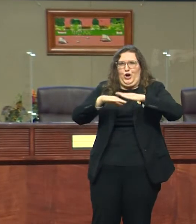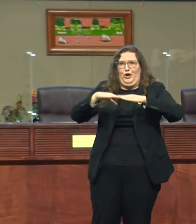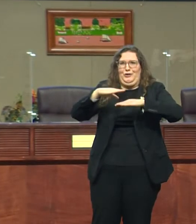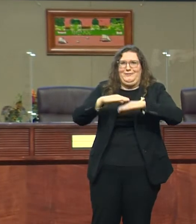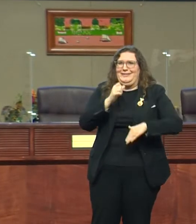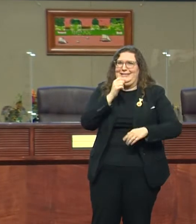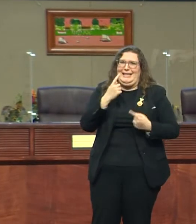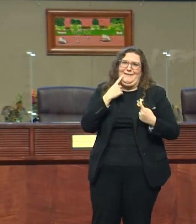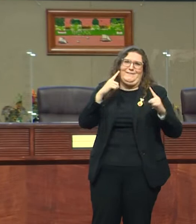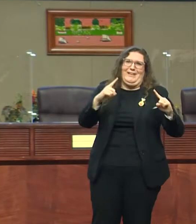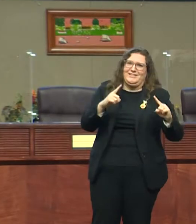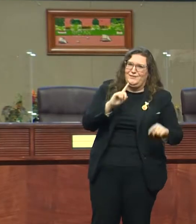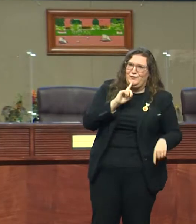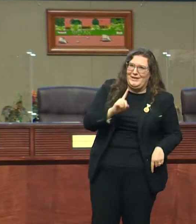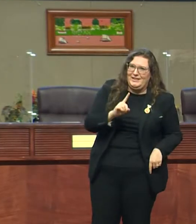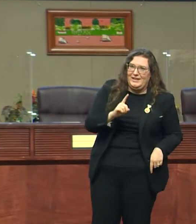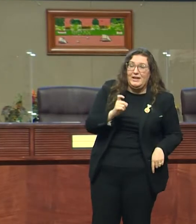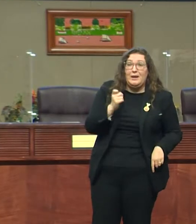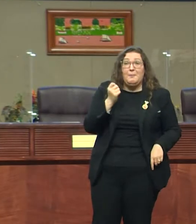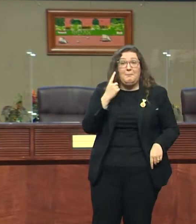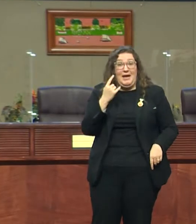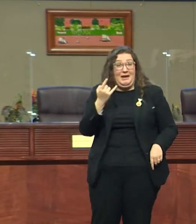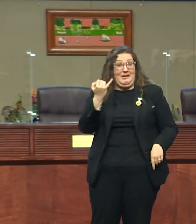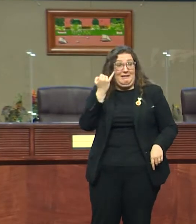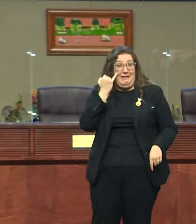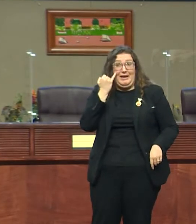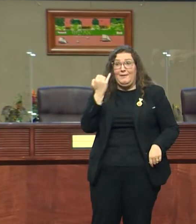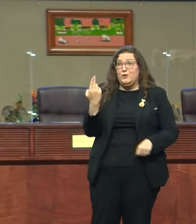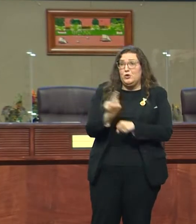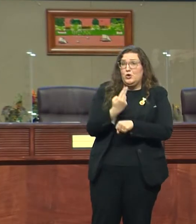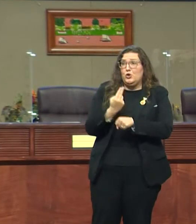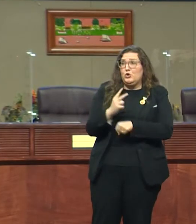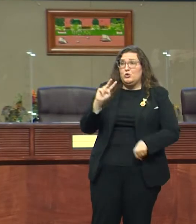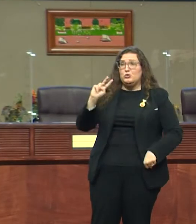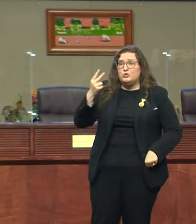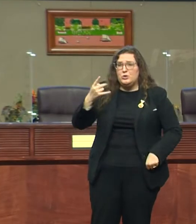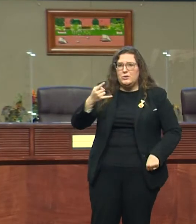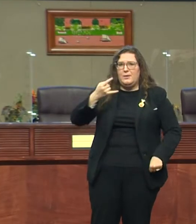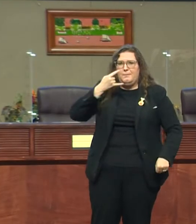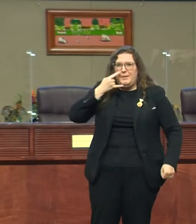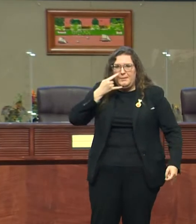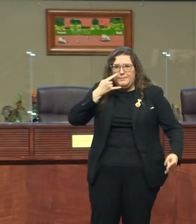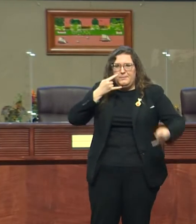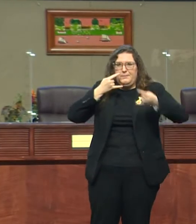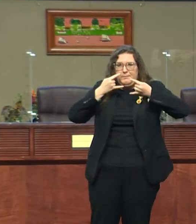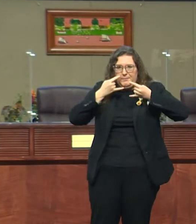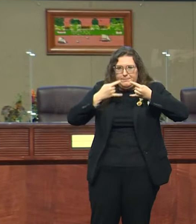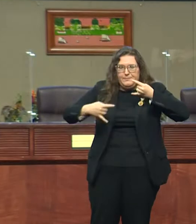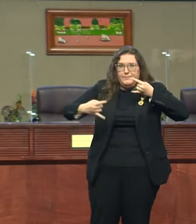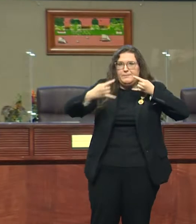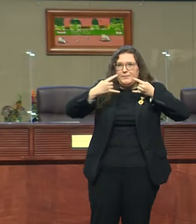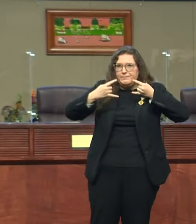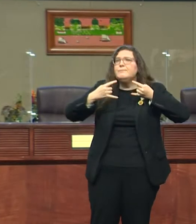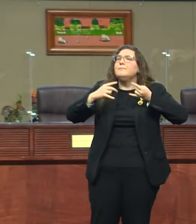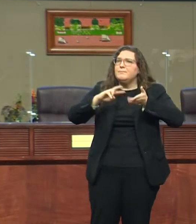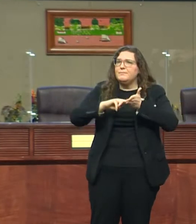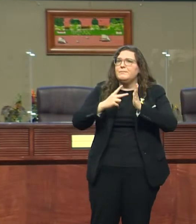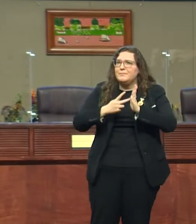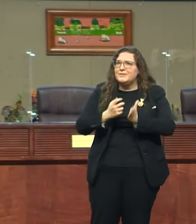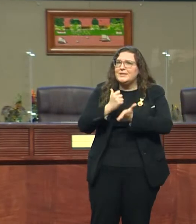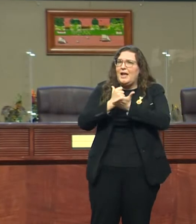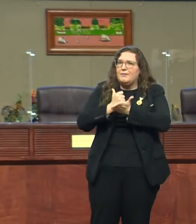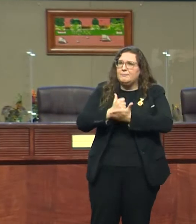So any type of layer that you add to it, of course, increases the chances that the particles are trapped before they get to you.